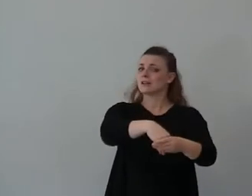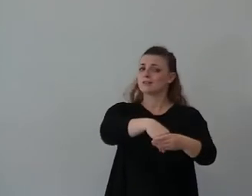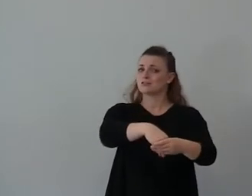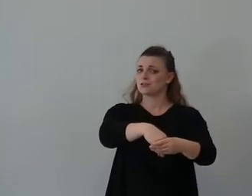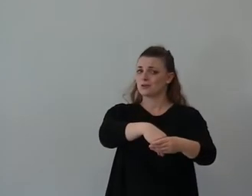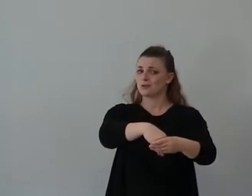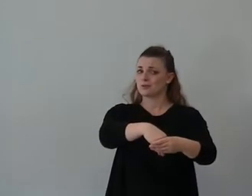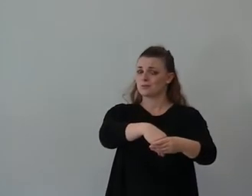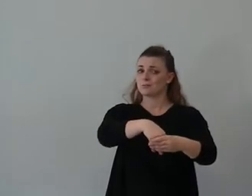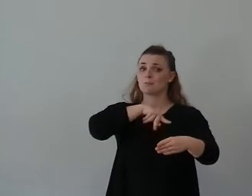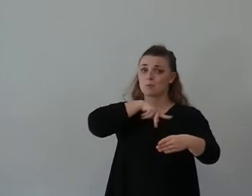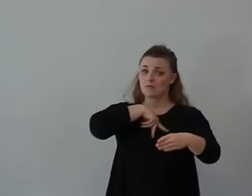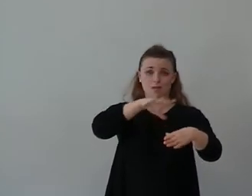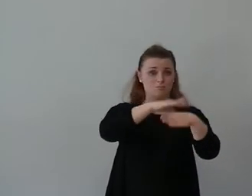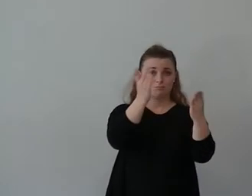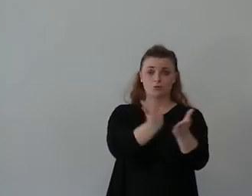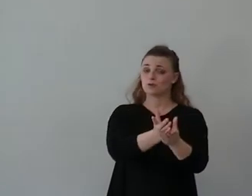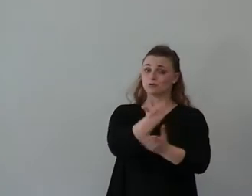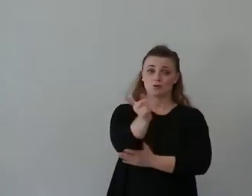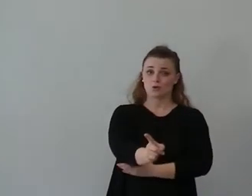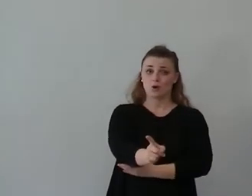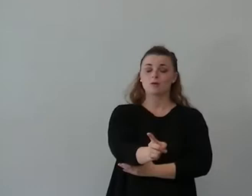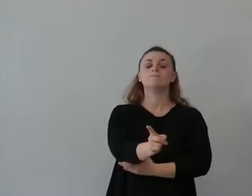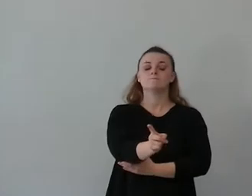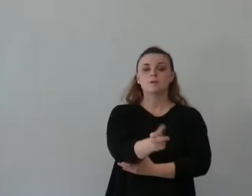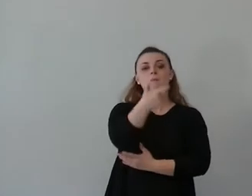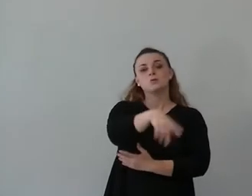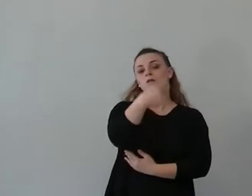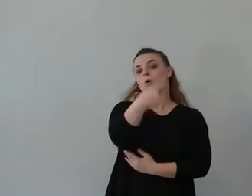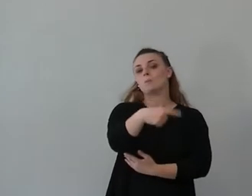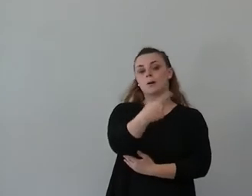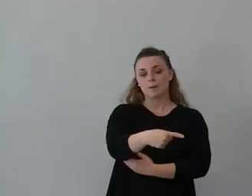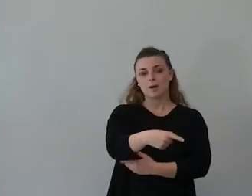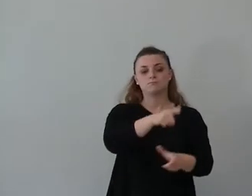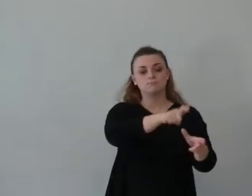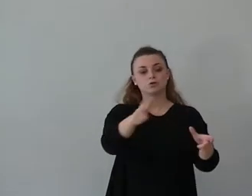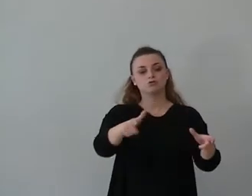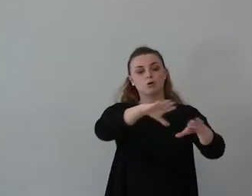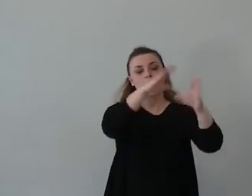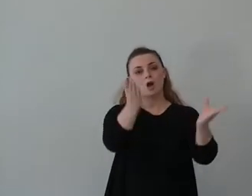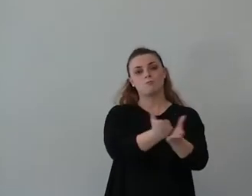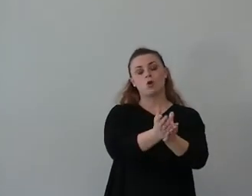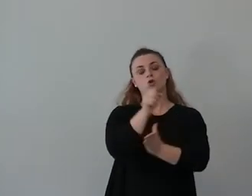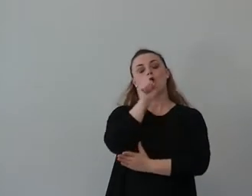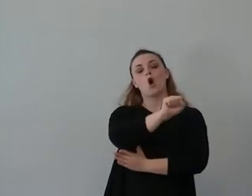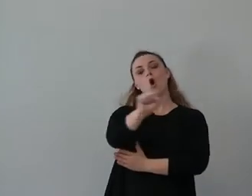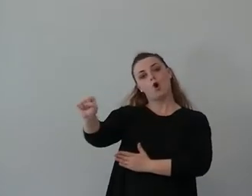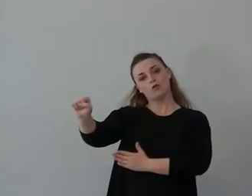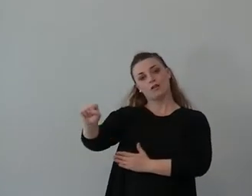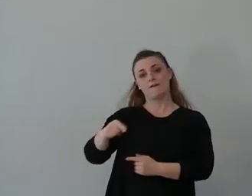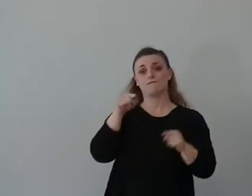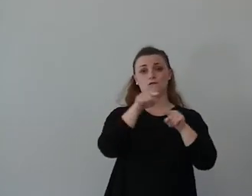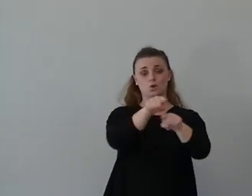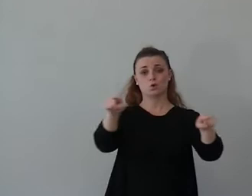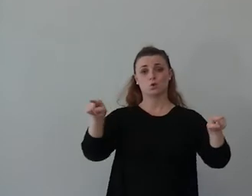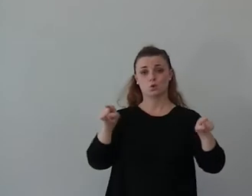odia. It seems like loving each other should be easy. Sembra che amarci a